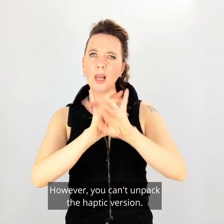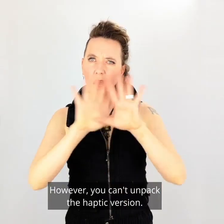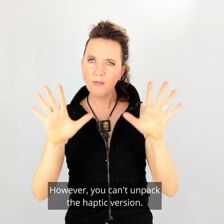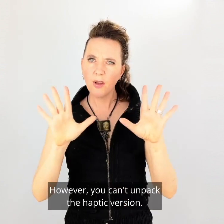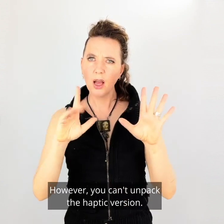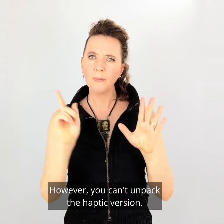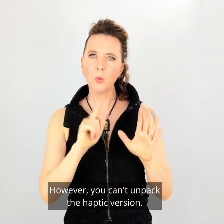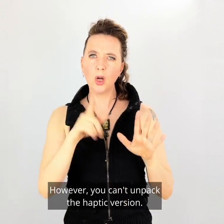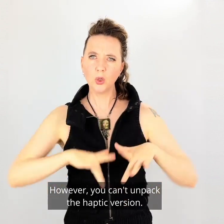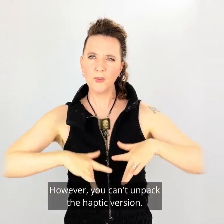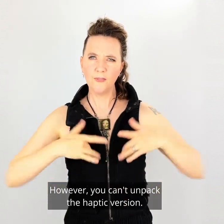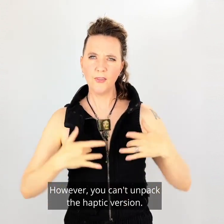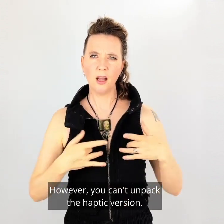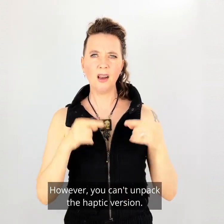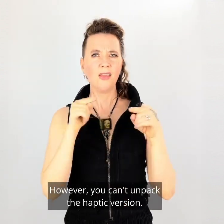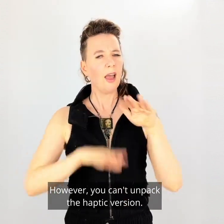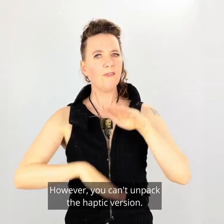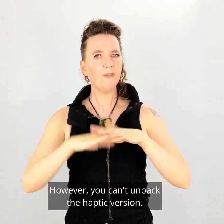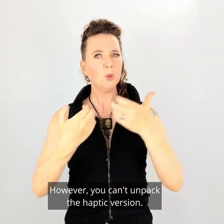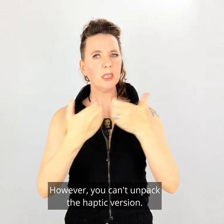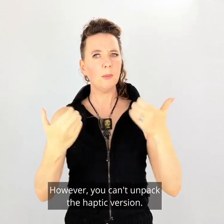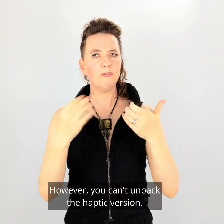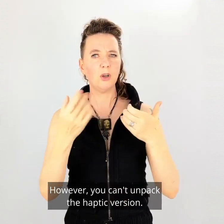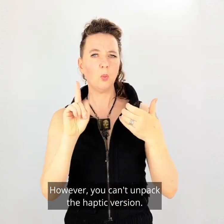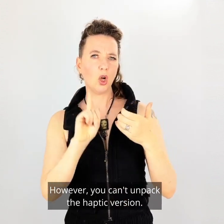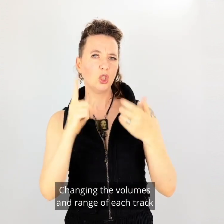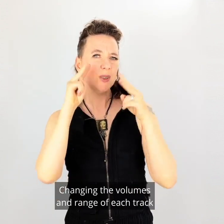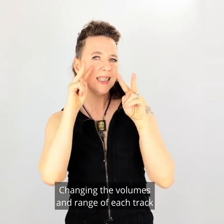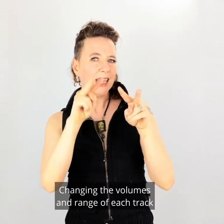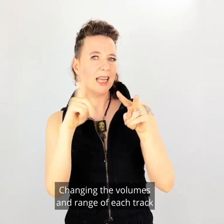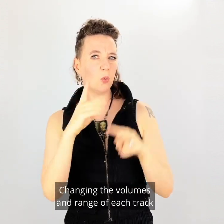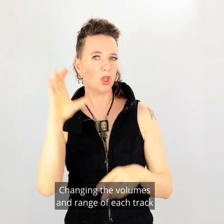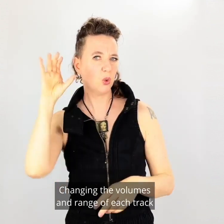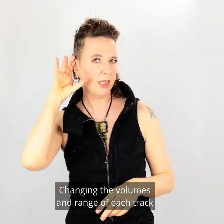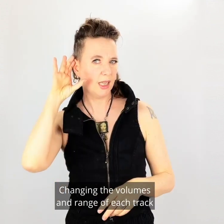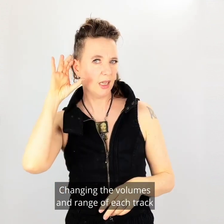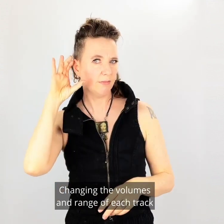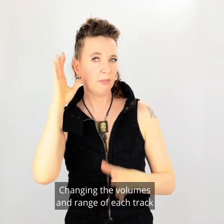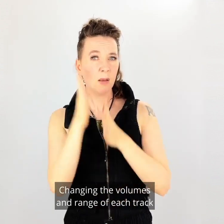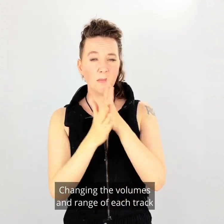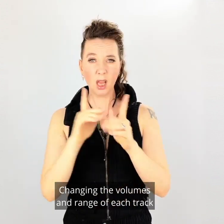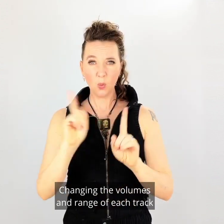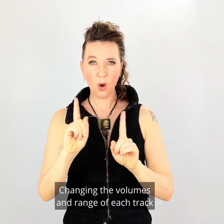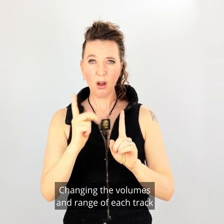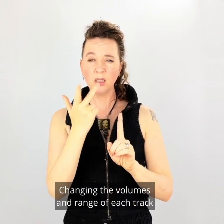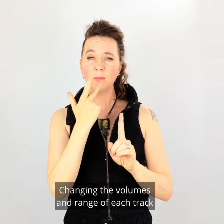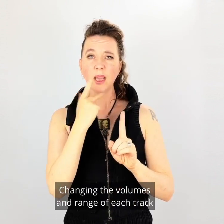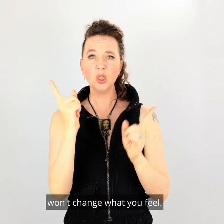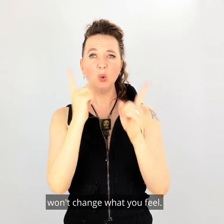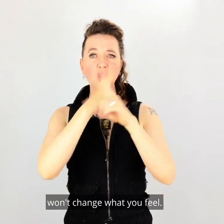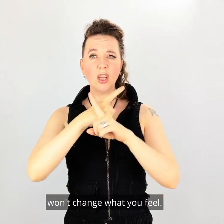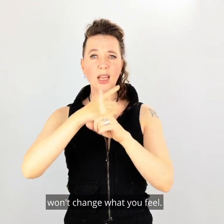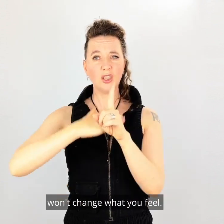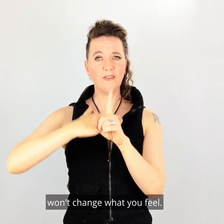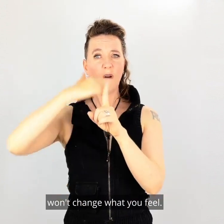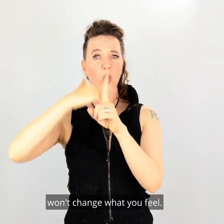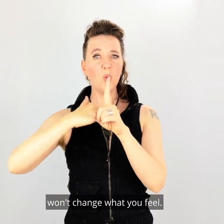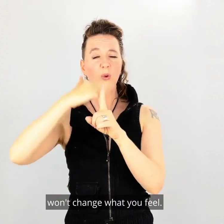However, you can't unpack the haptic version. Changing the volumes and range of each track won't change what you